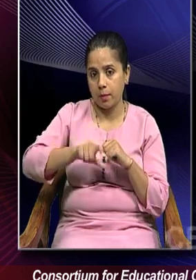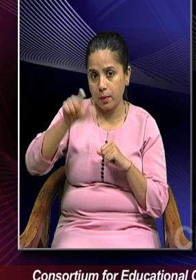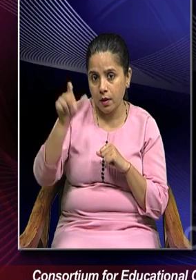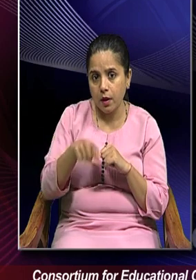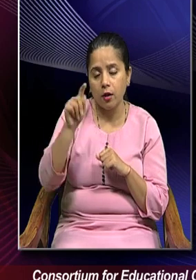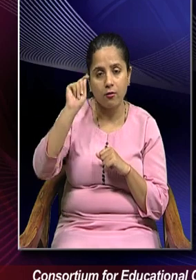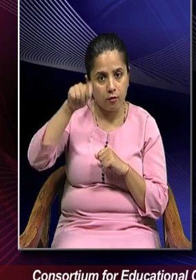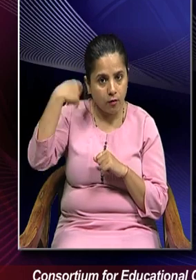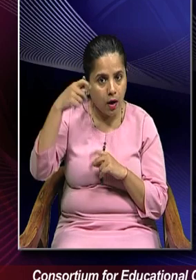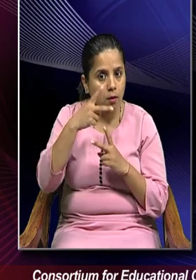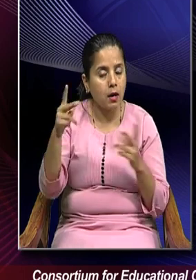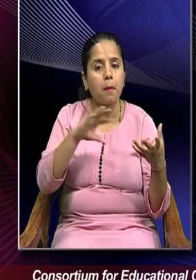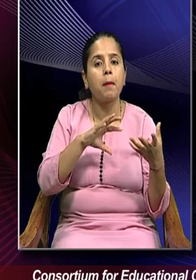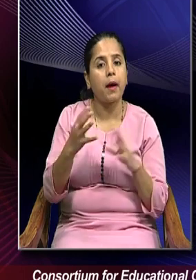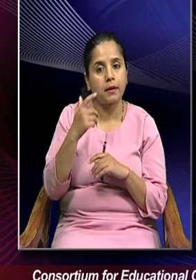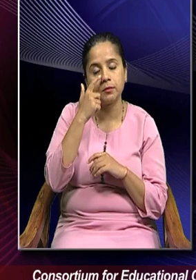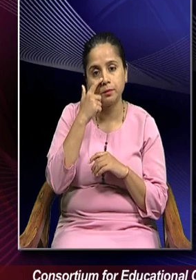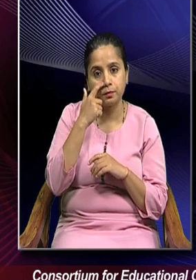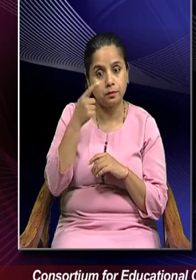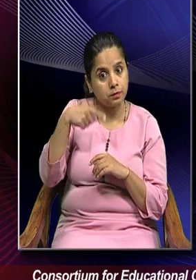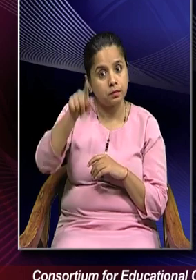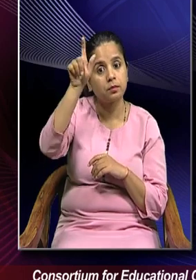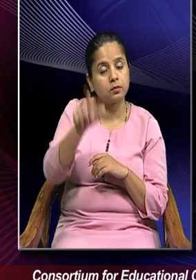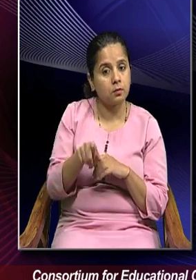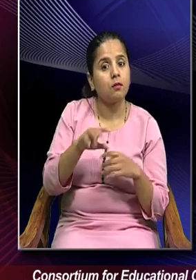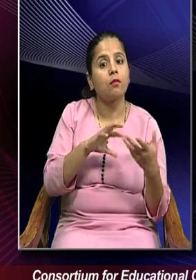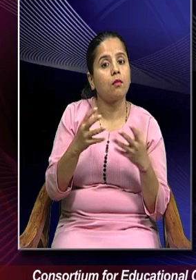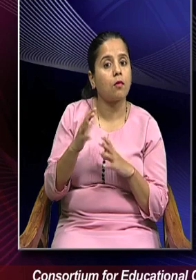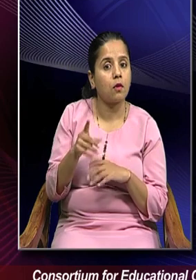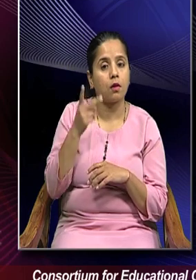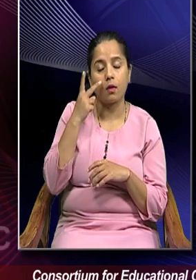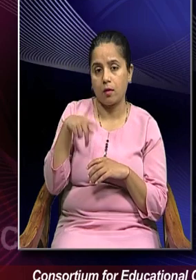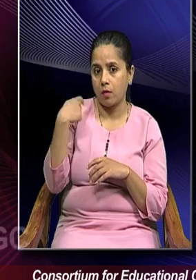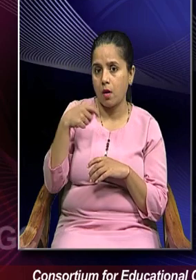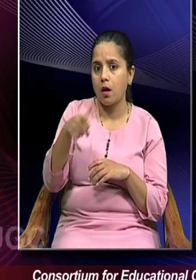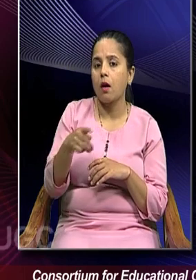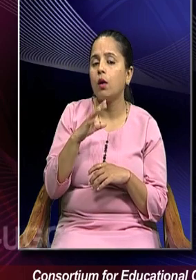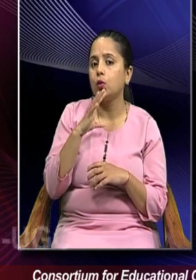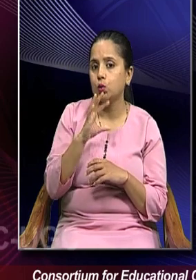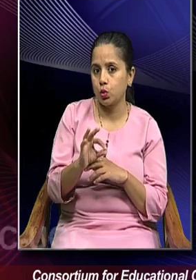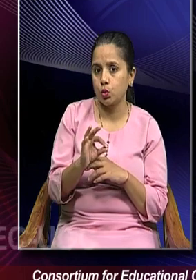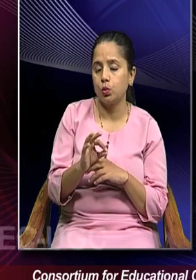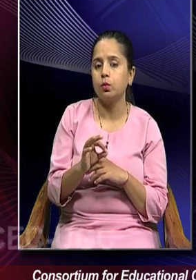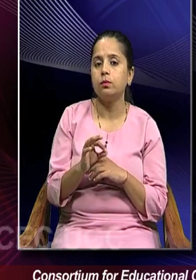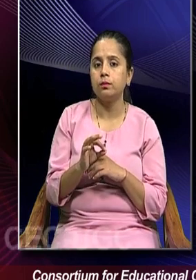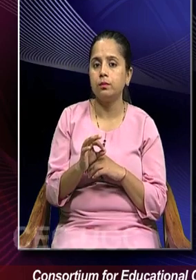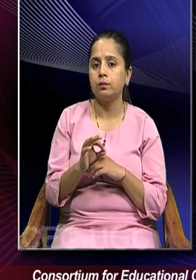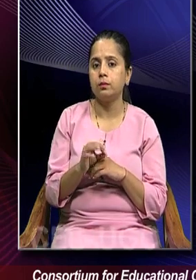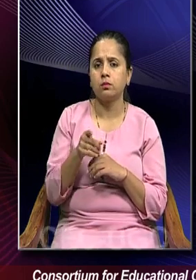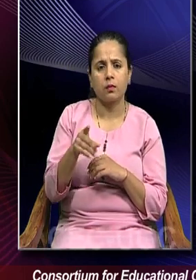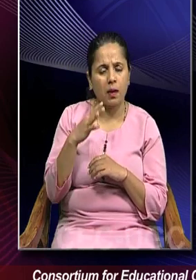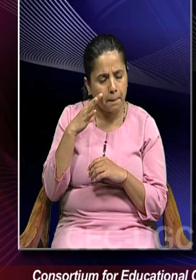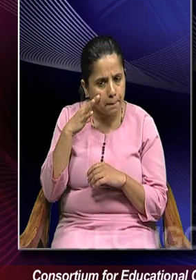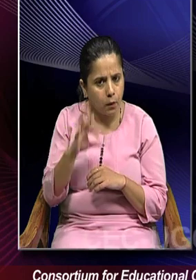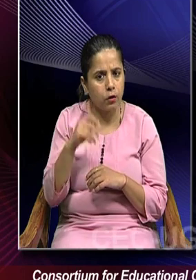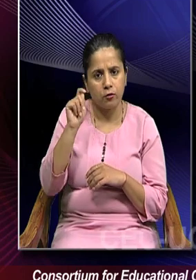kind of films which were made by him have become so